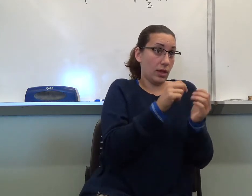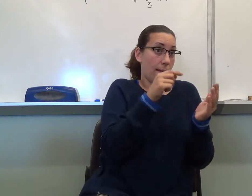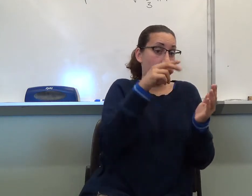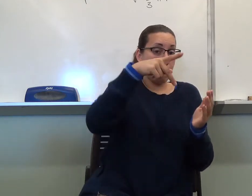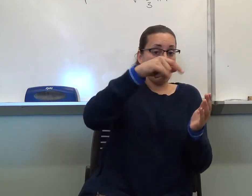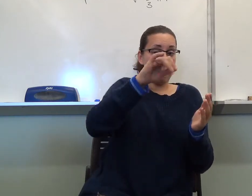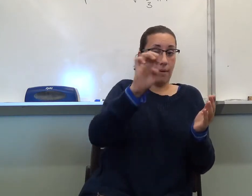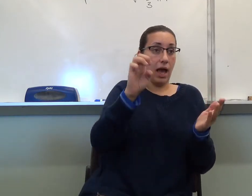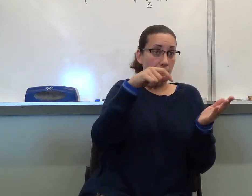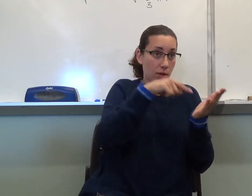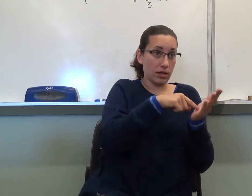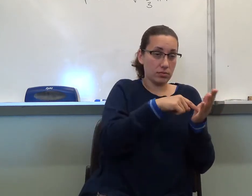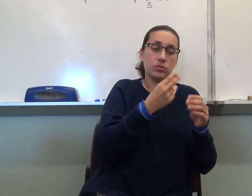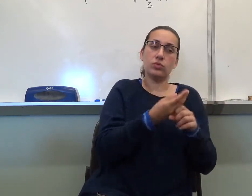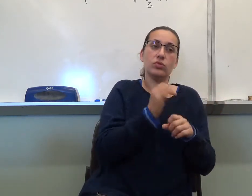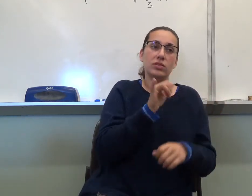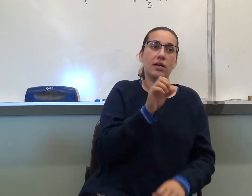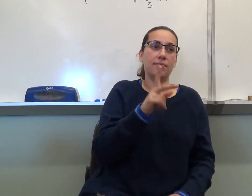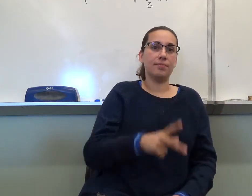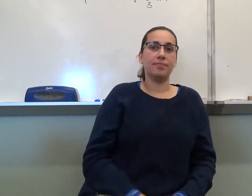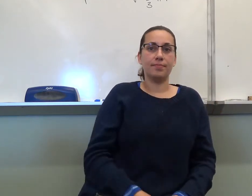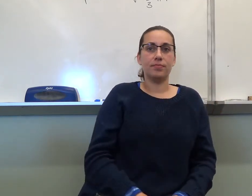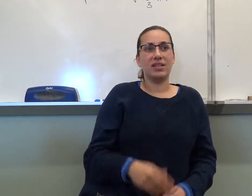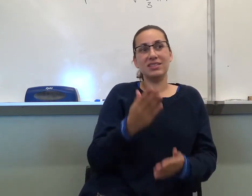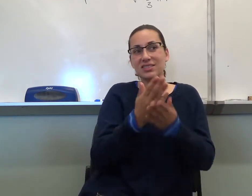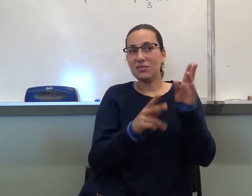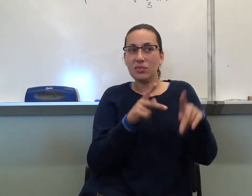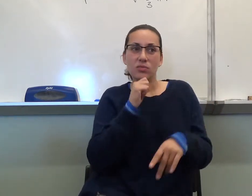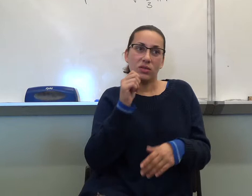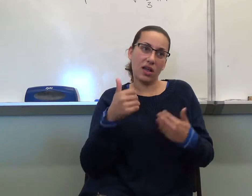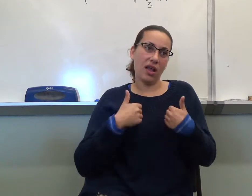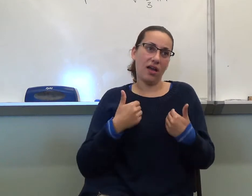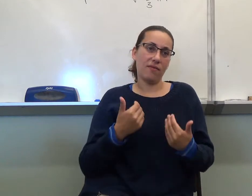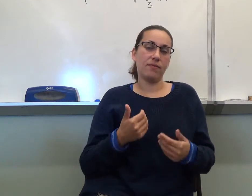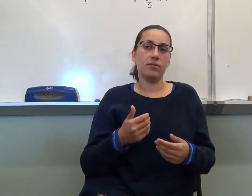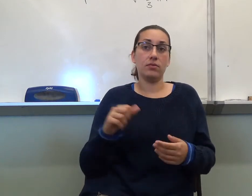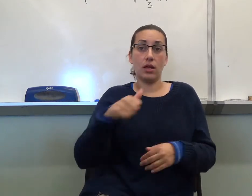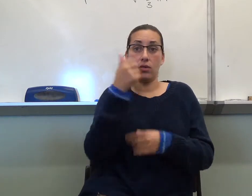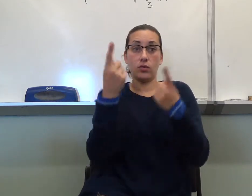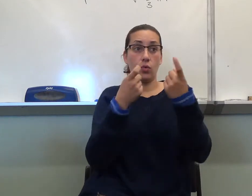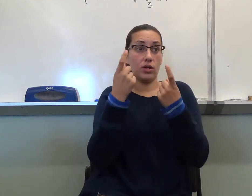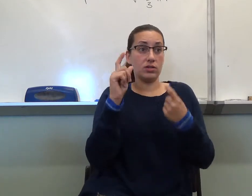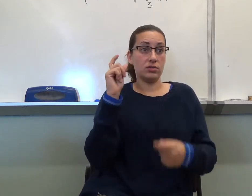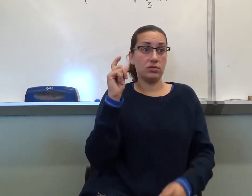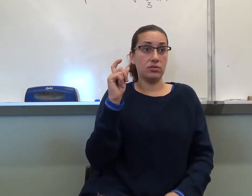do that. But some people don't have that. Any other questions on homework? Yeah.